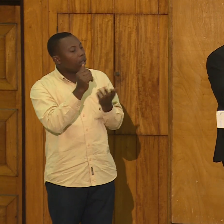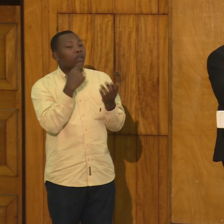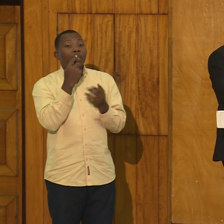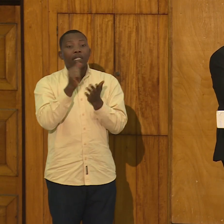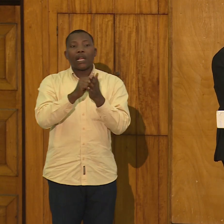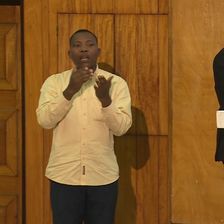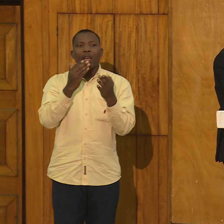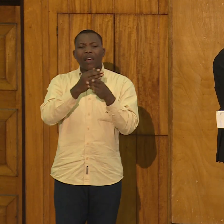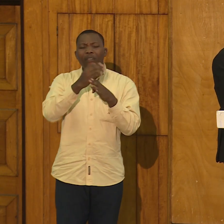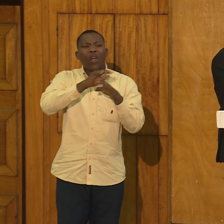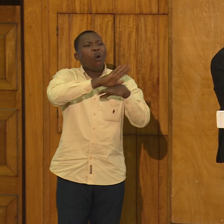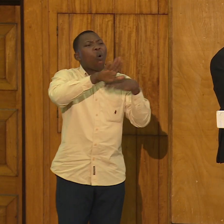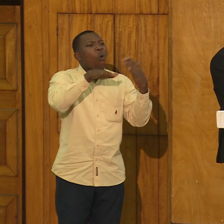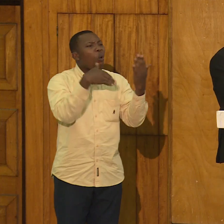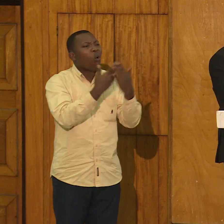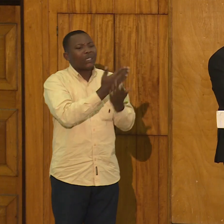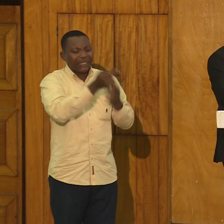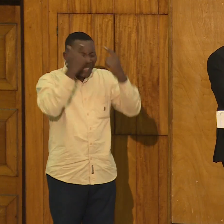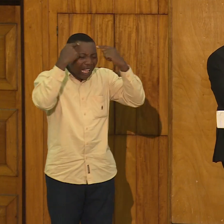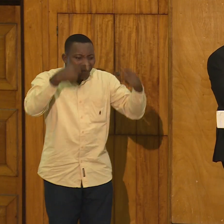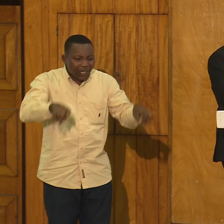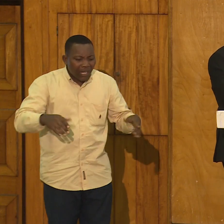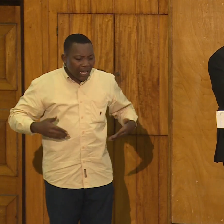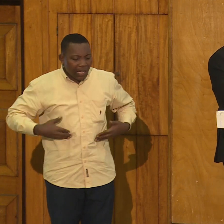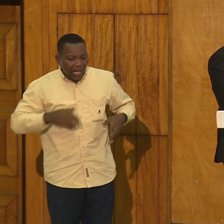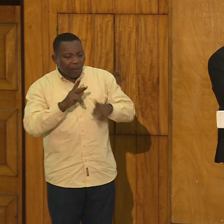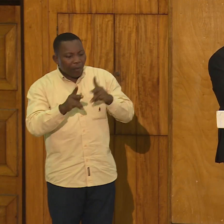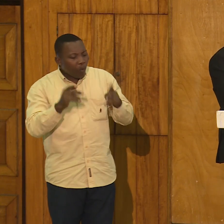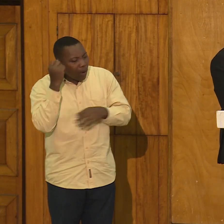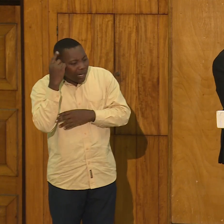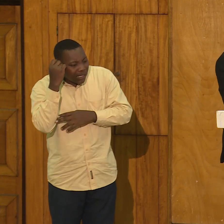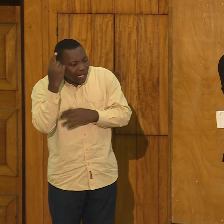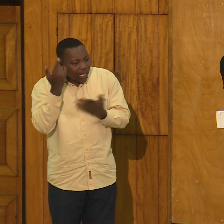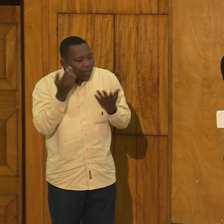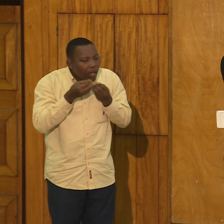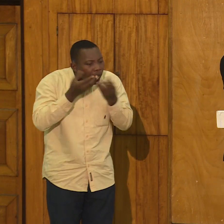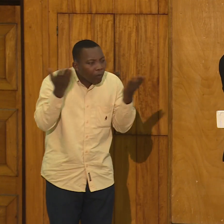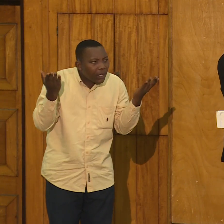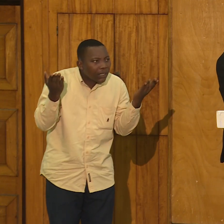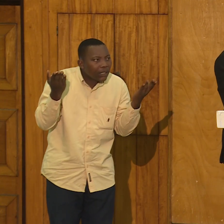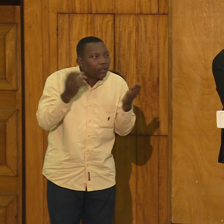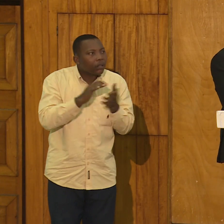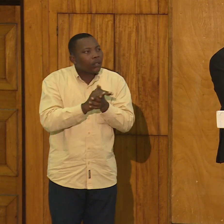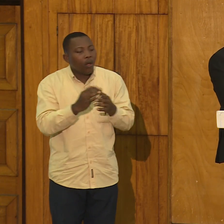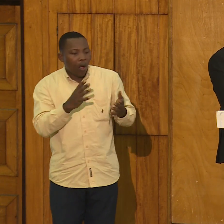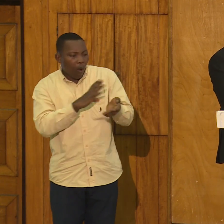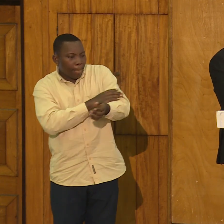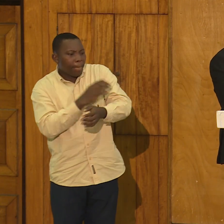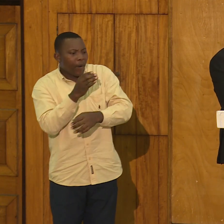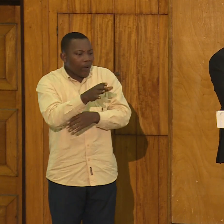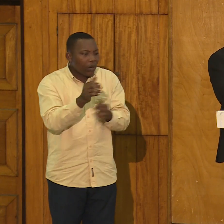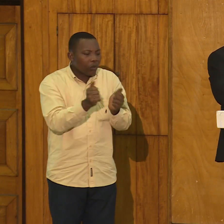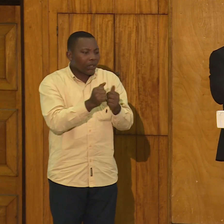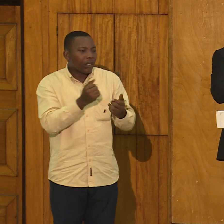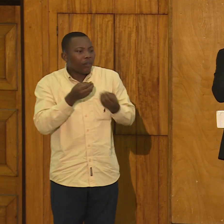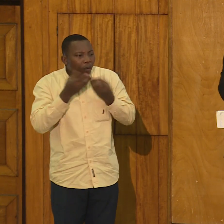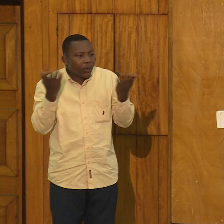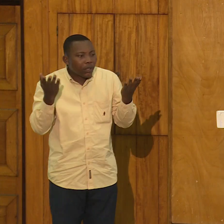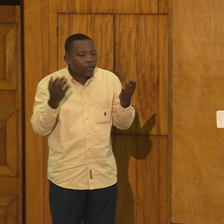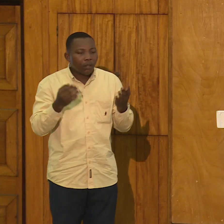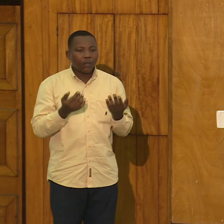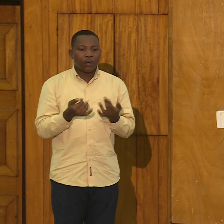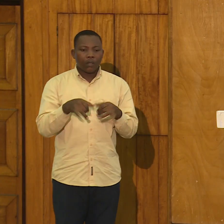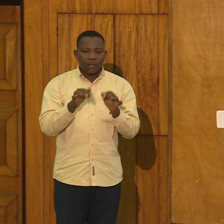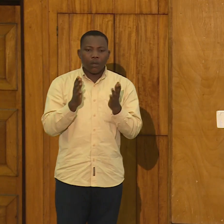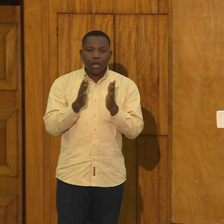through all this and young people get to understand information, are empowered with information, they're asking